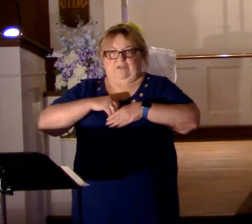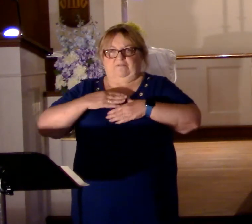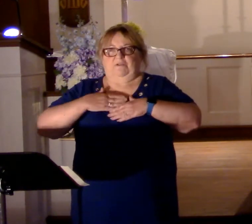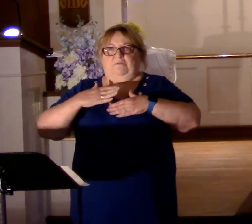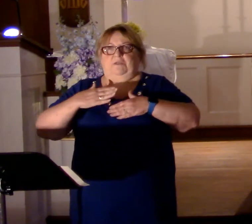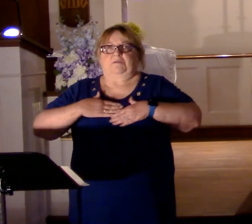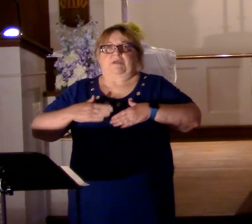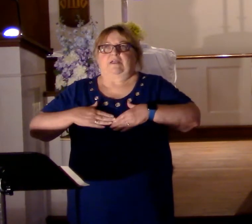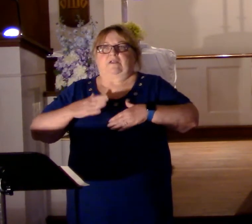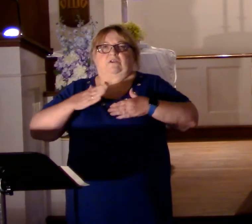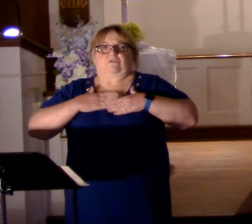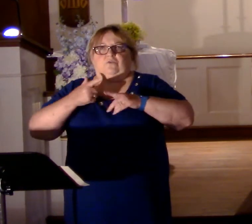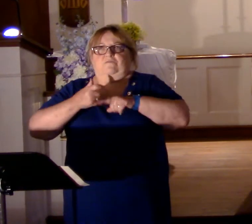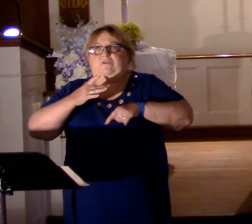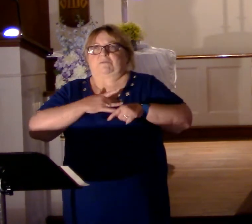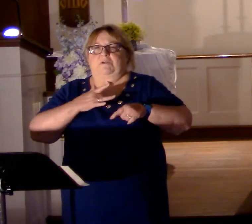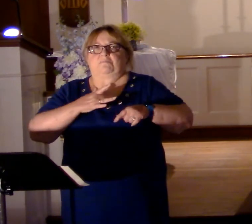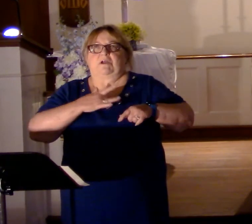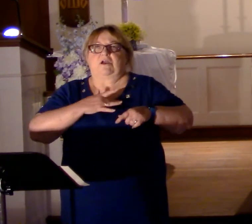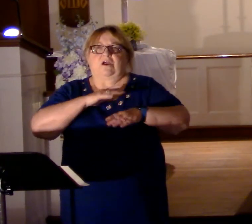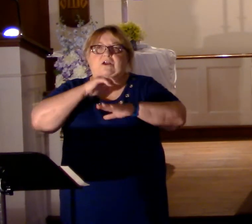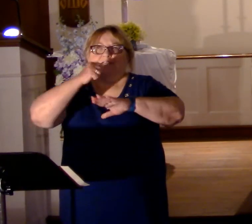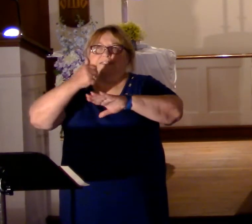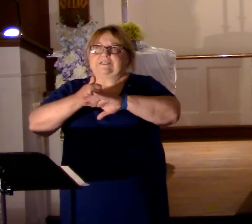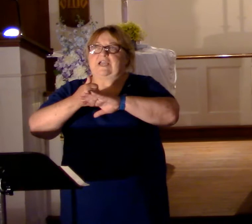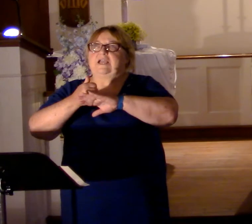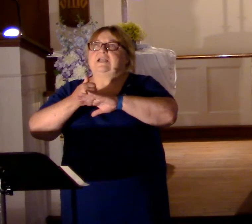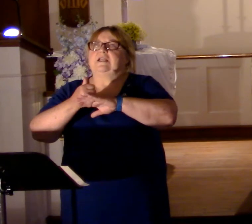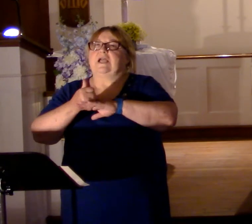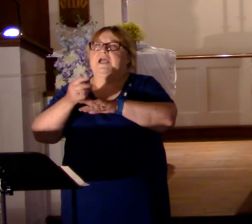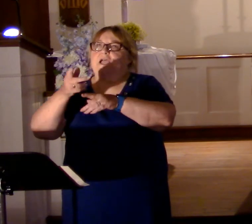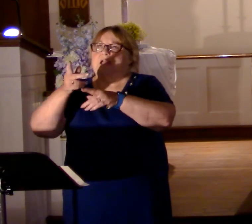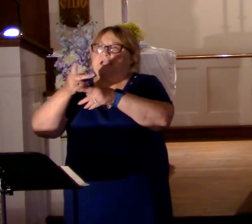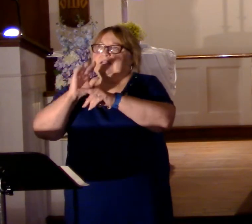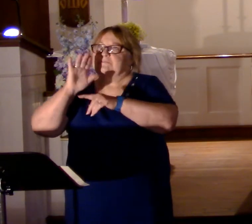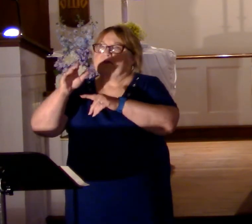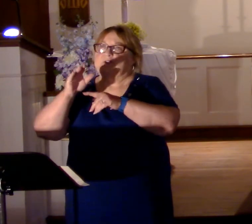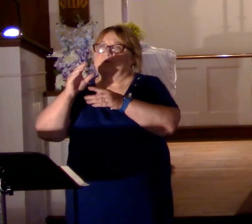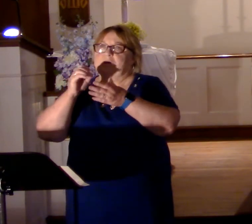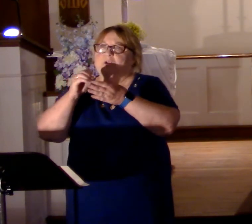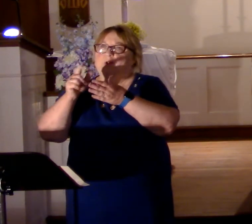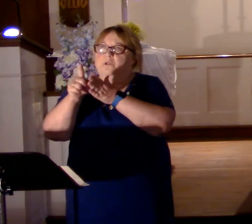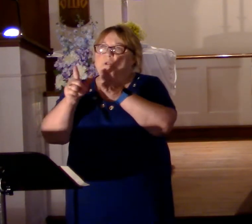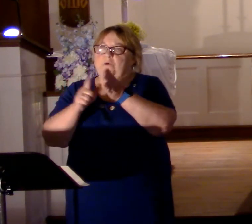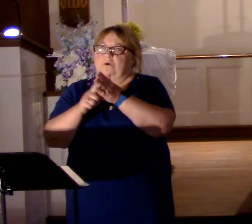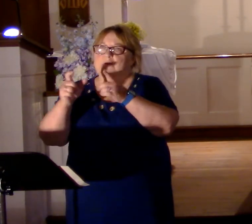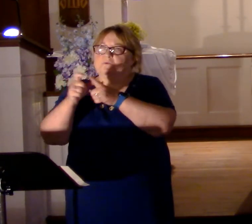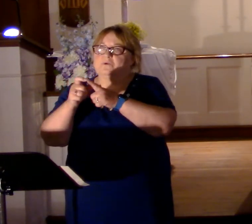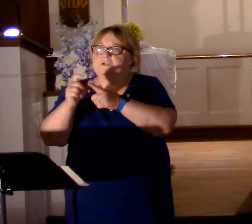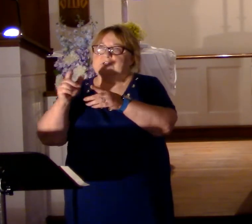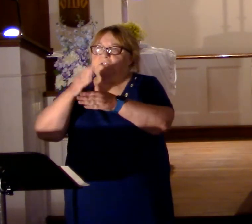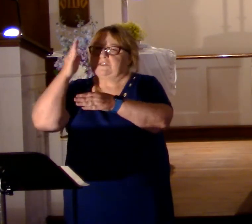joy of my heart. My heart is set on keeping your decrees to the very end.